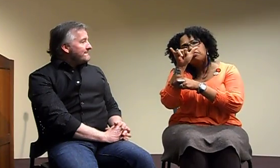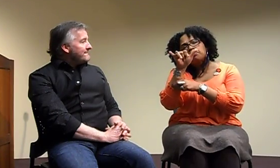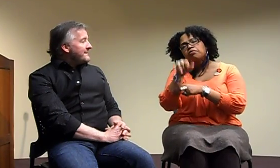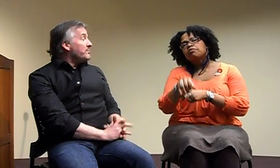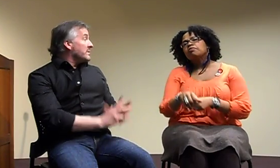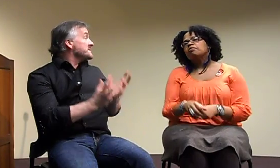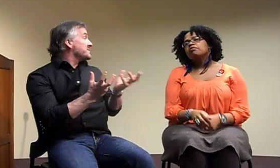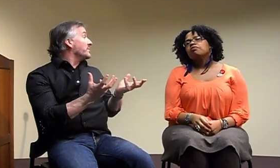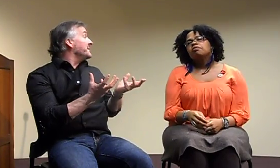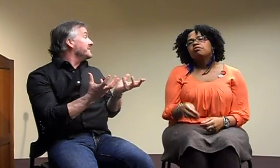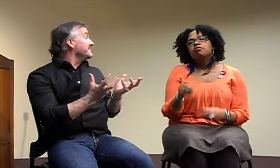In one story.